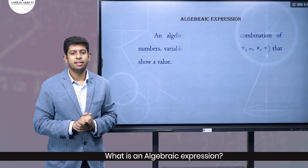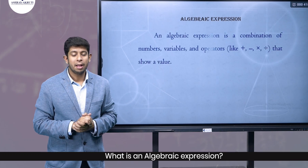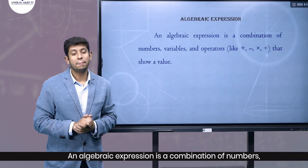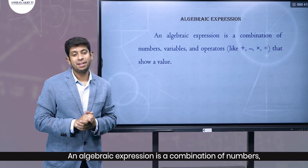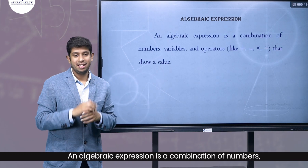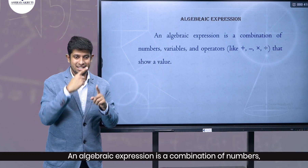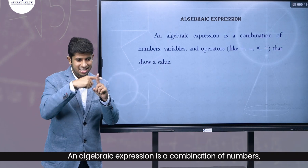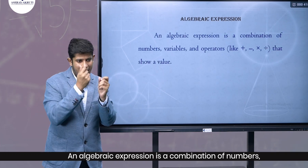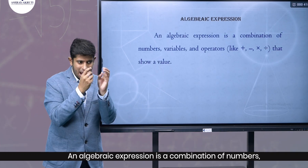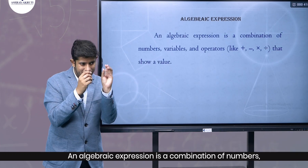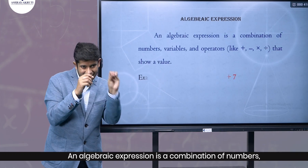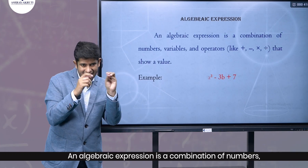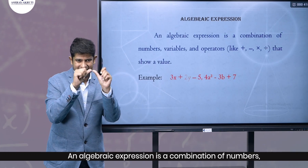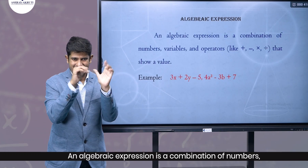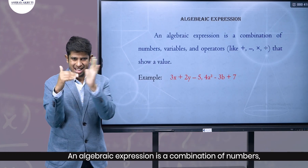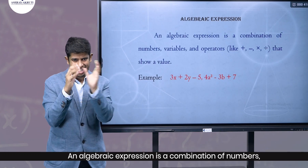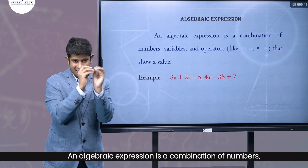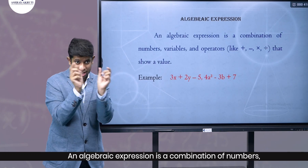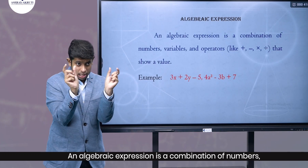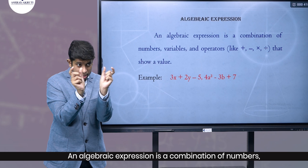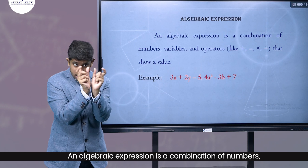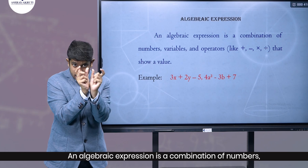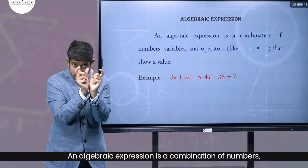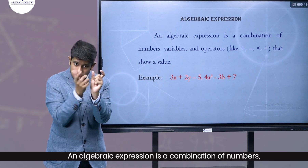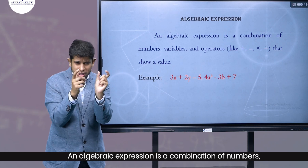An algebraic expression is a combination of numbers,